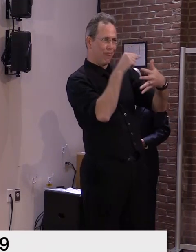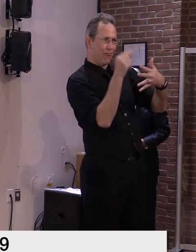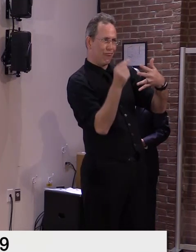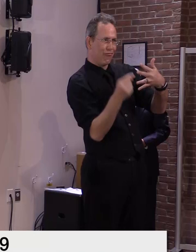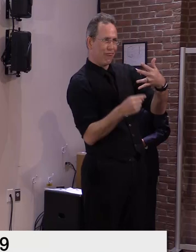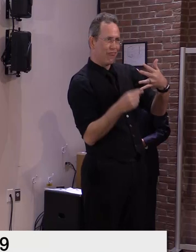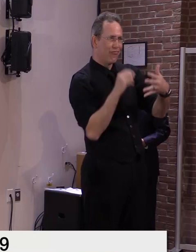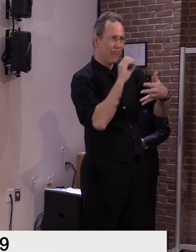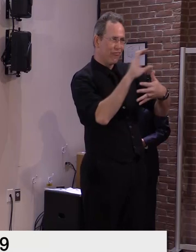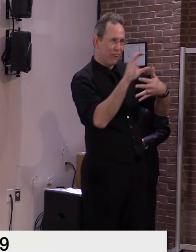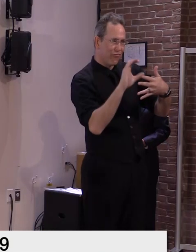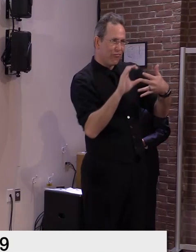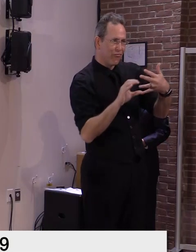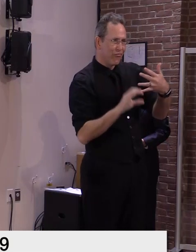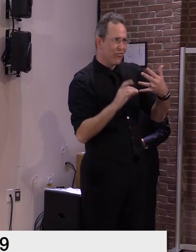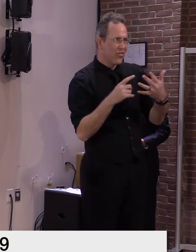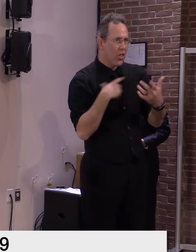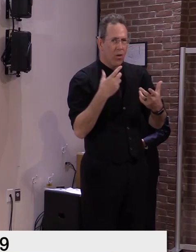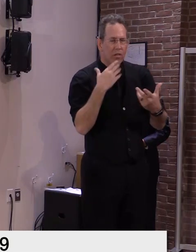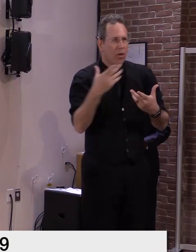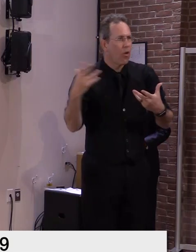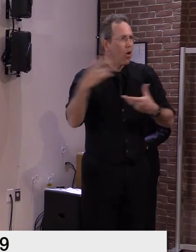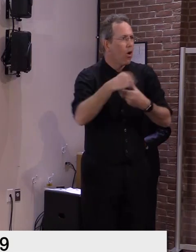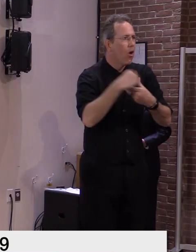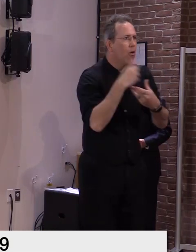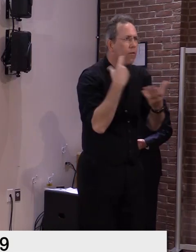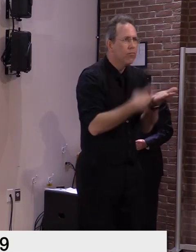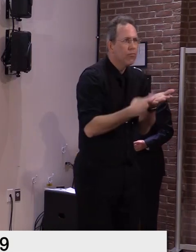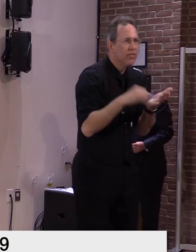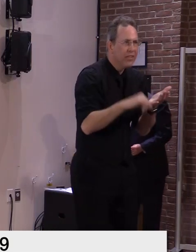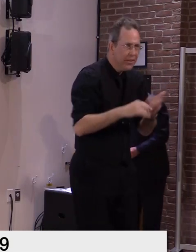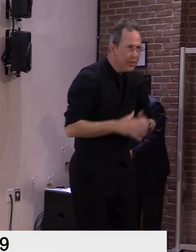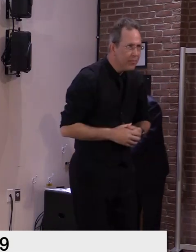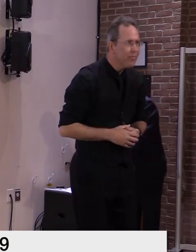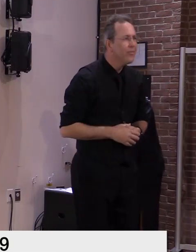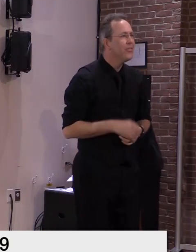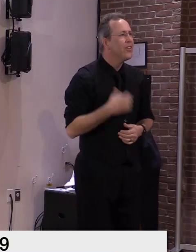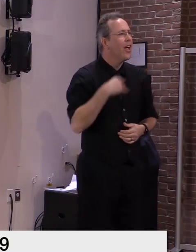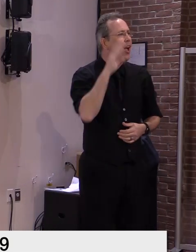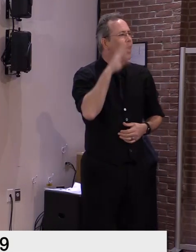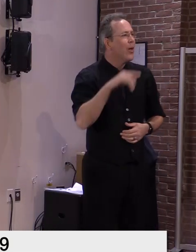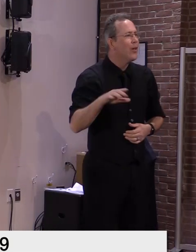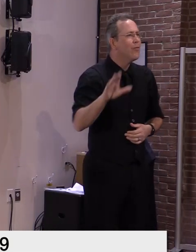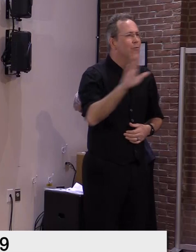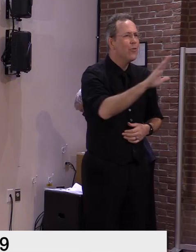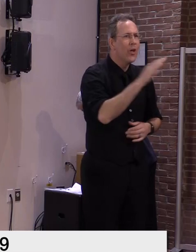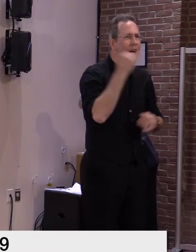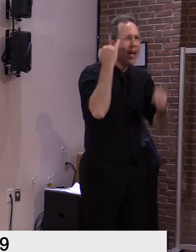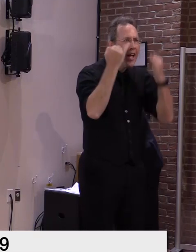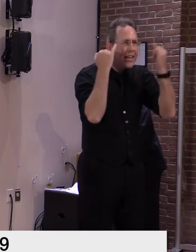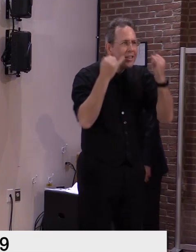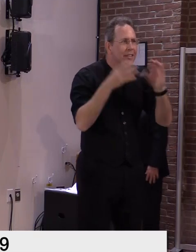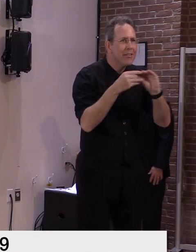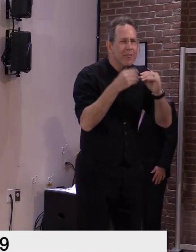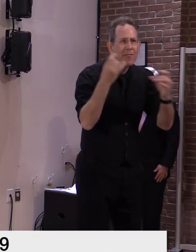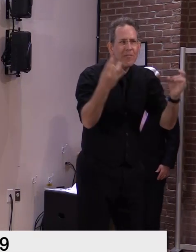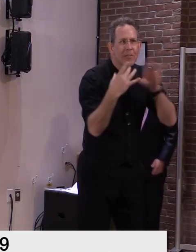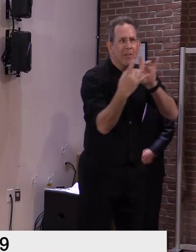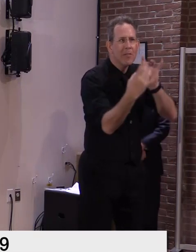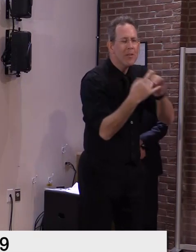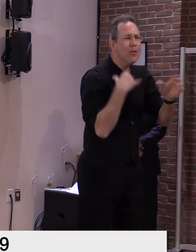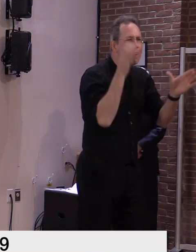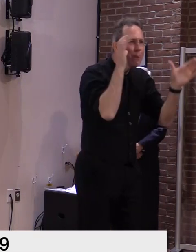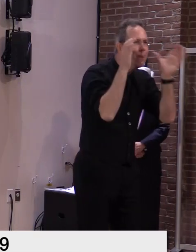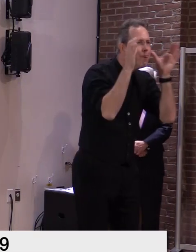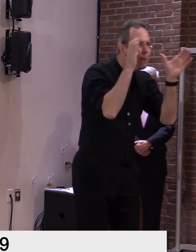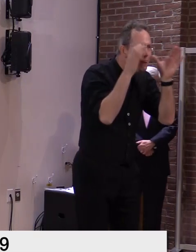legislature, but I also know they'll have some of their own ideas as well. I look forward to working with them in order to take